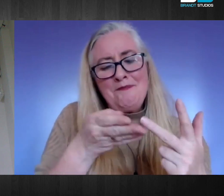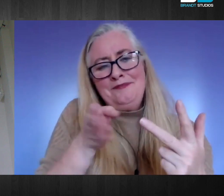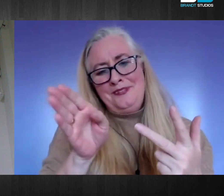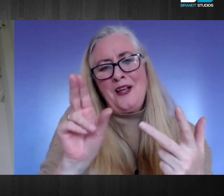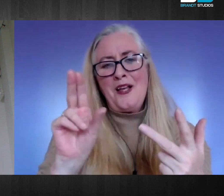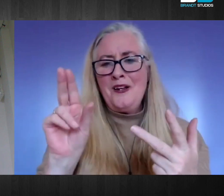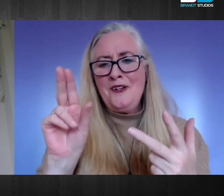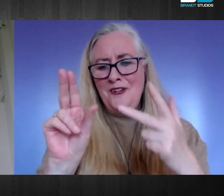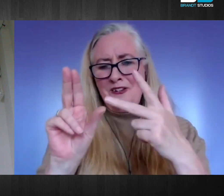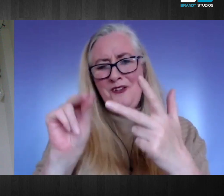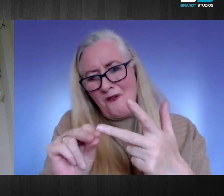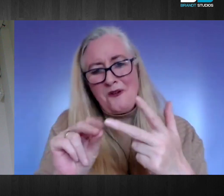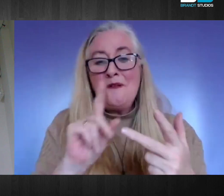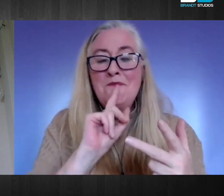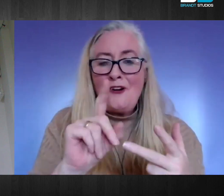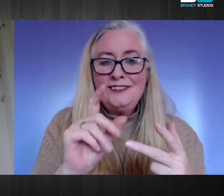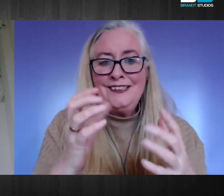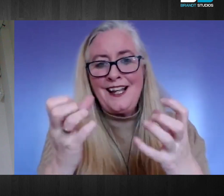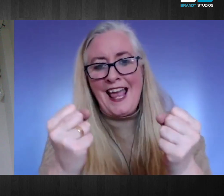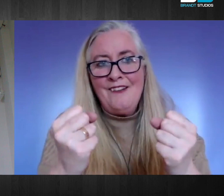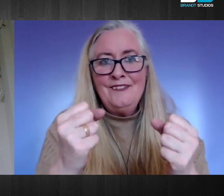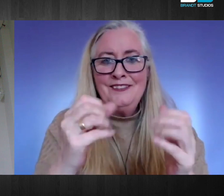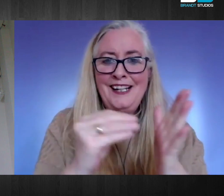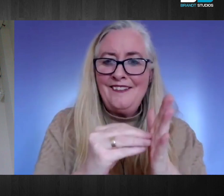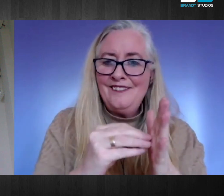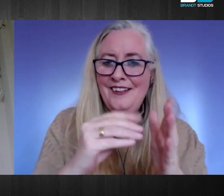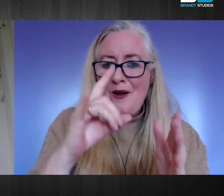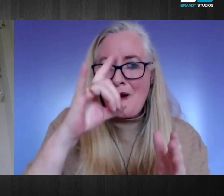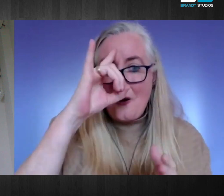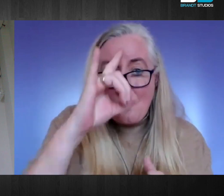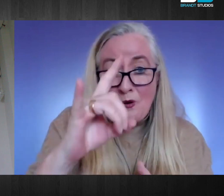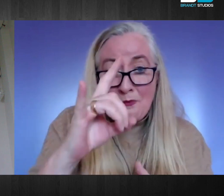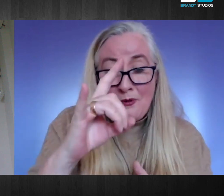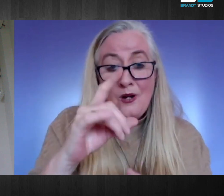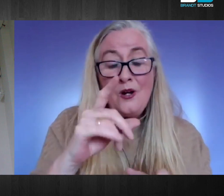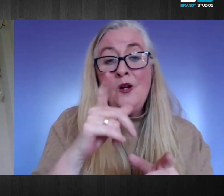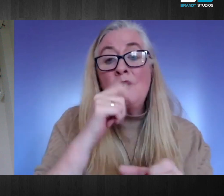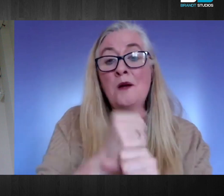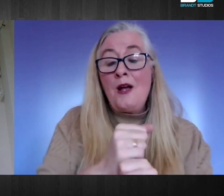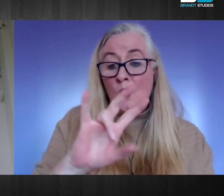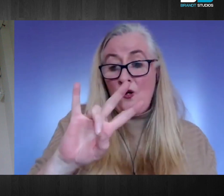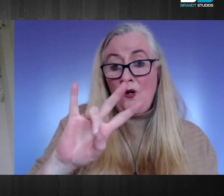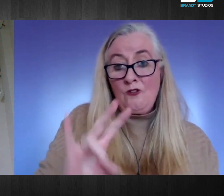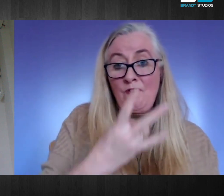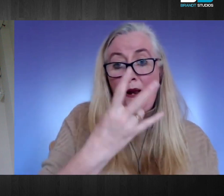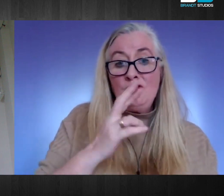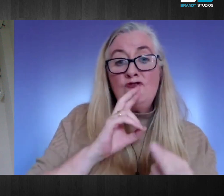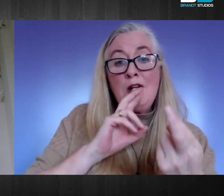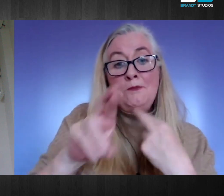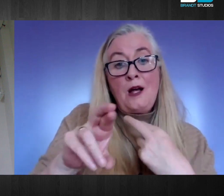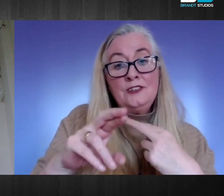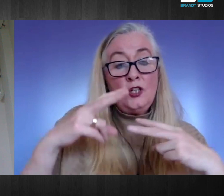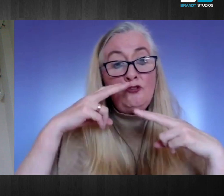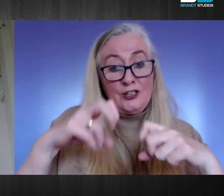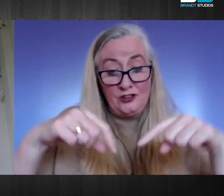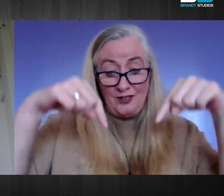for it. Sean mentioned the Rapid Response Research Awards. So in Ireland, the first